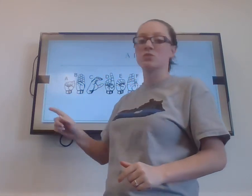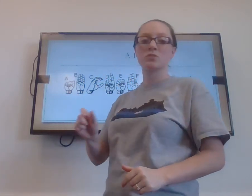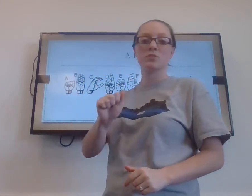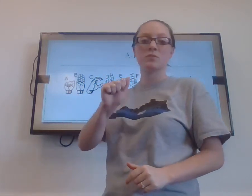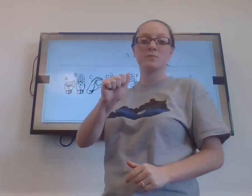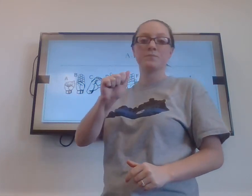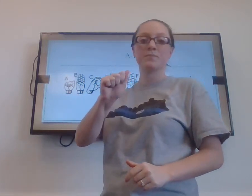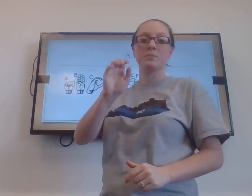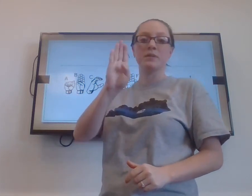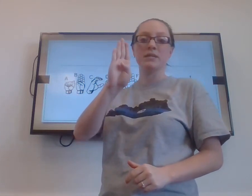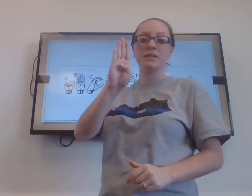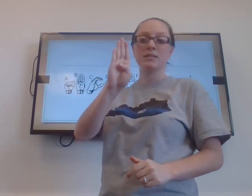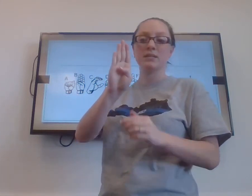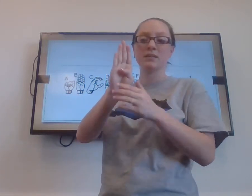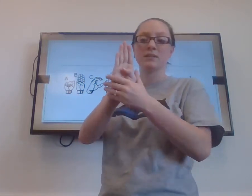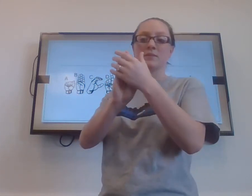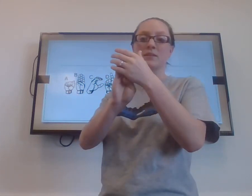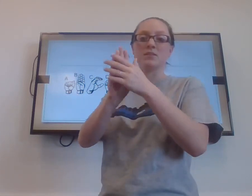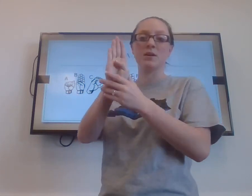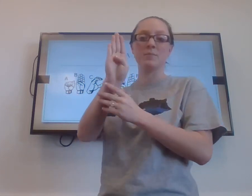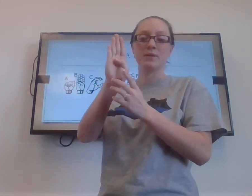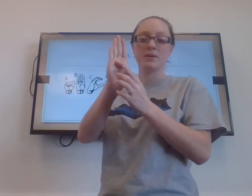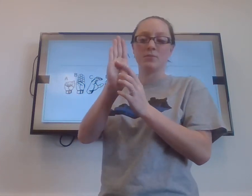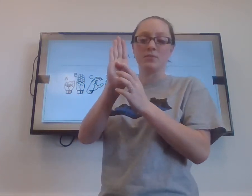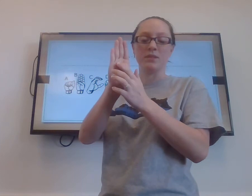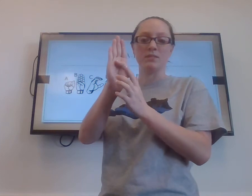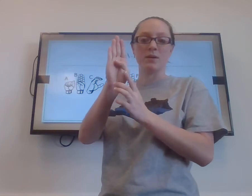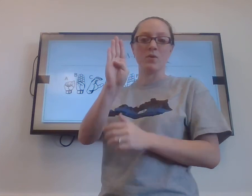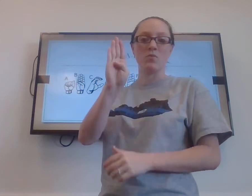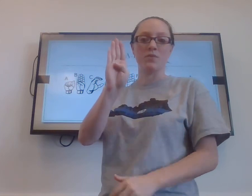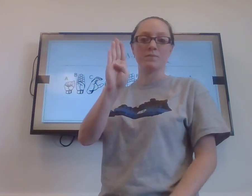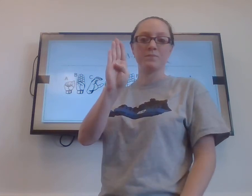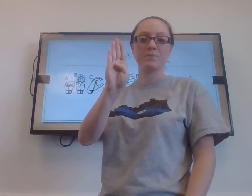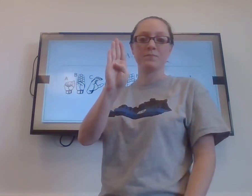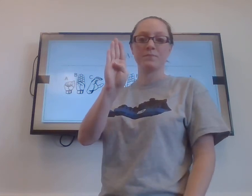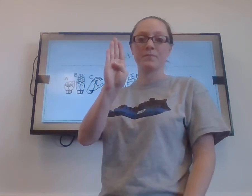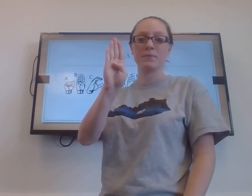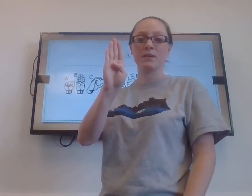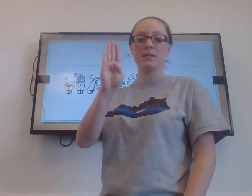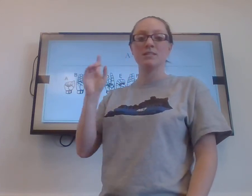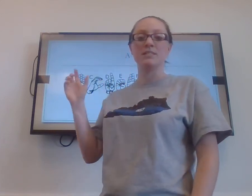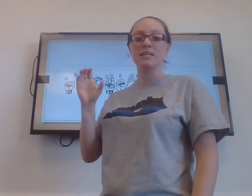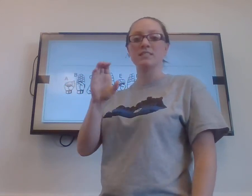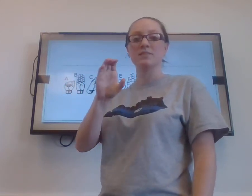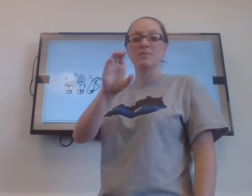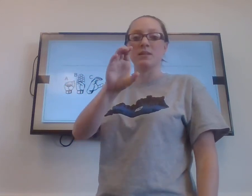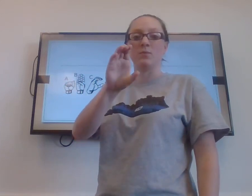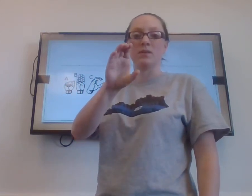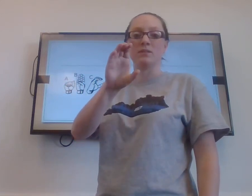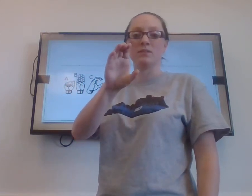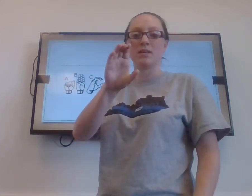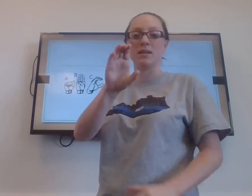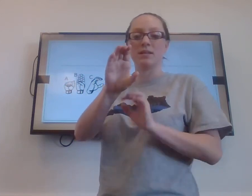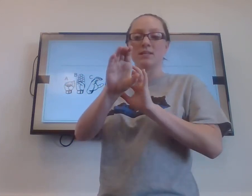picture. B is up with this thumb over. C is the funky one. It is